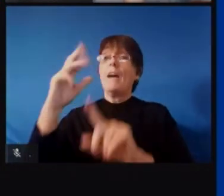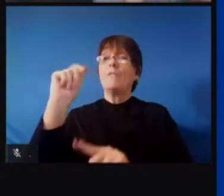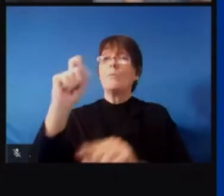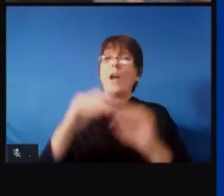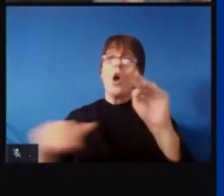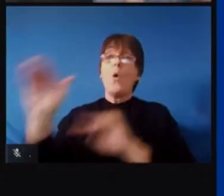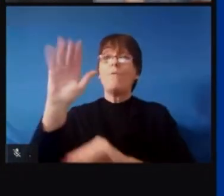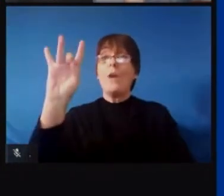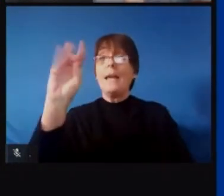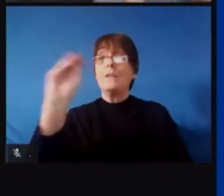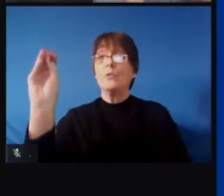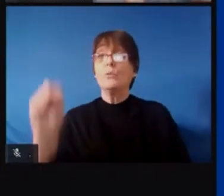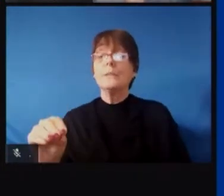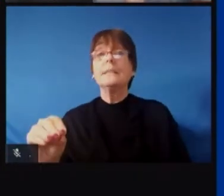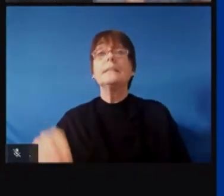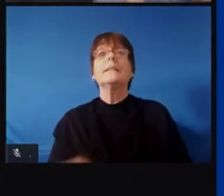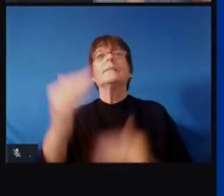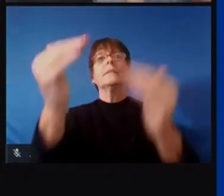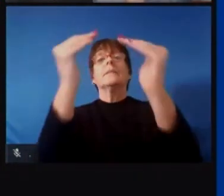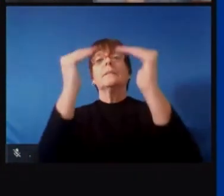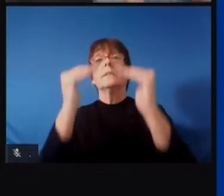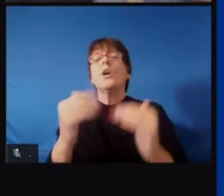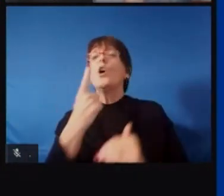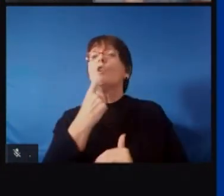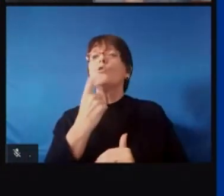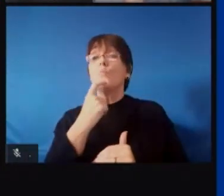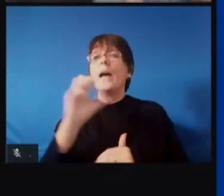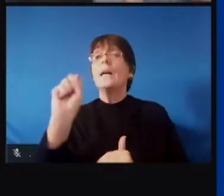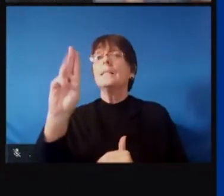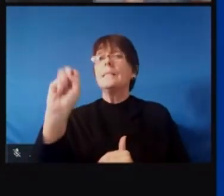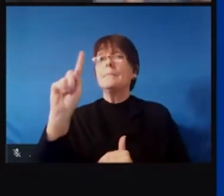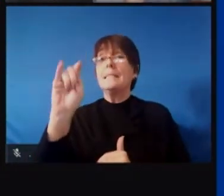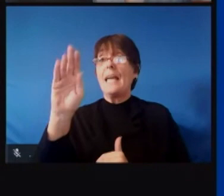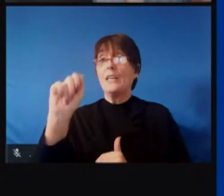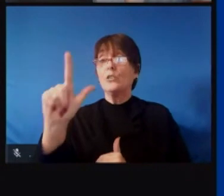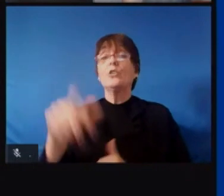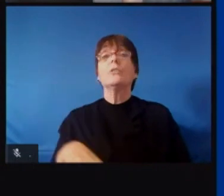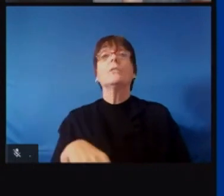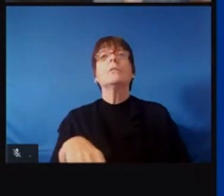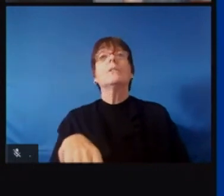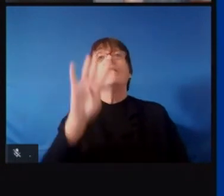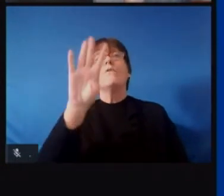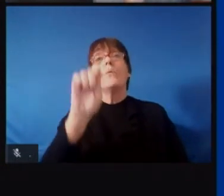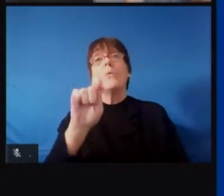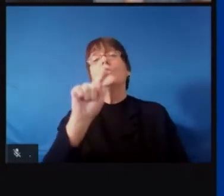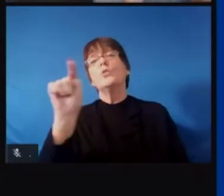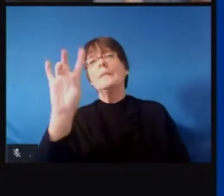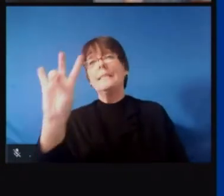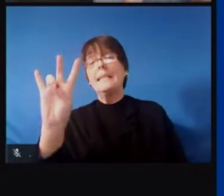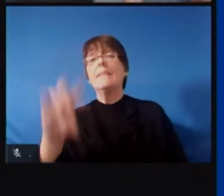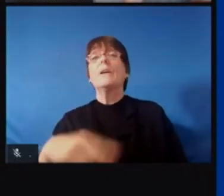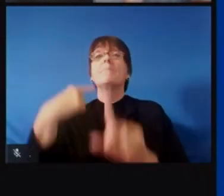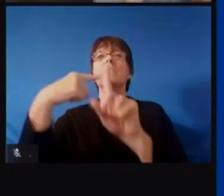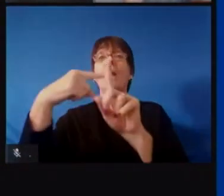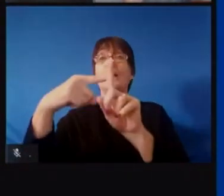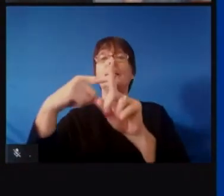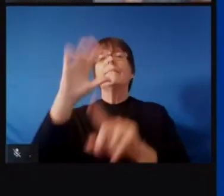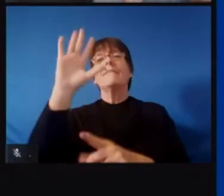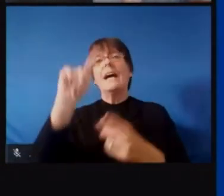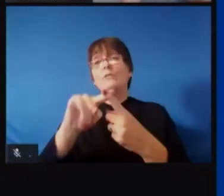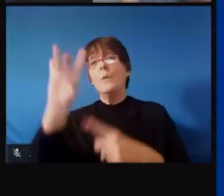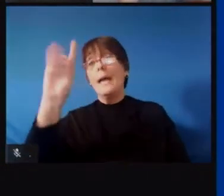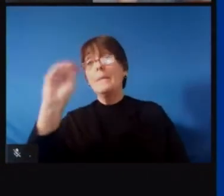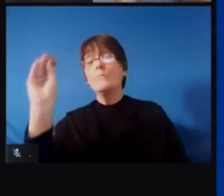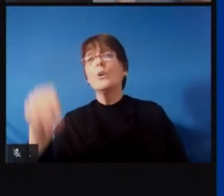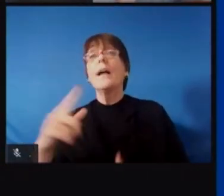8%. You have our red substantial rates and case rates 4 to 7, positivity rates of 5 to 8%,